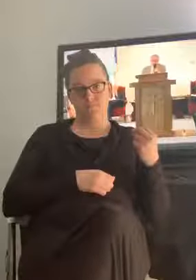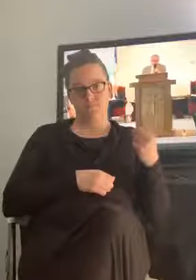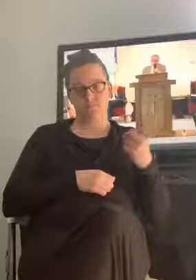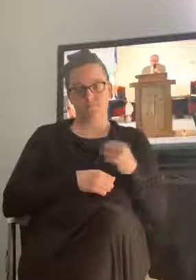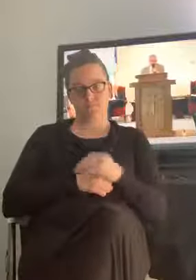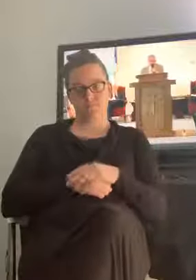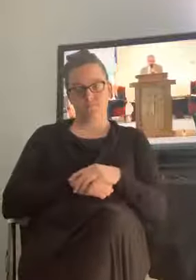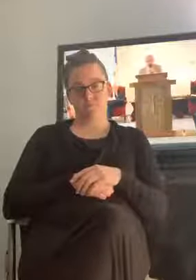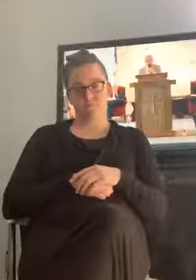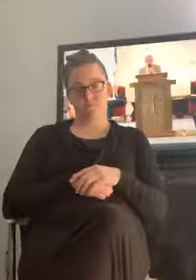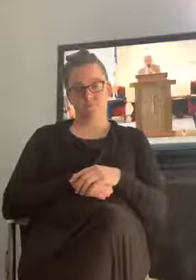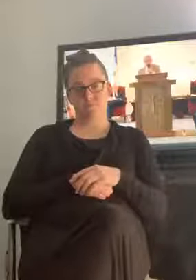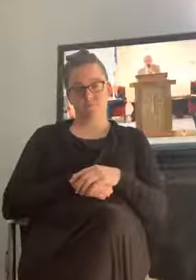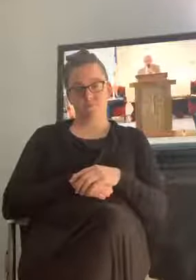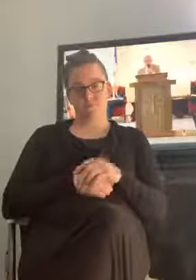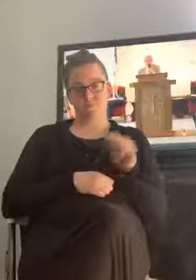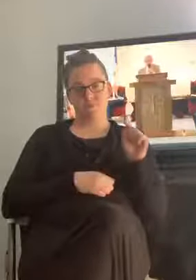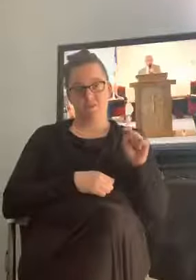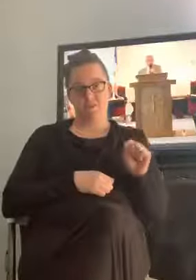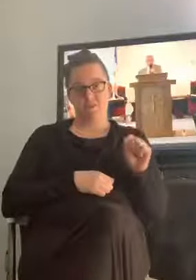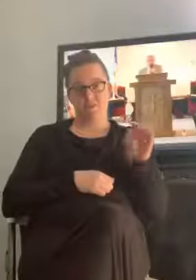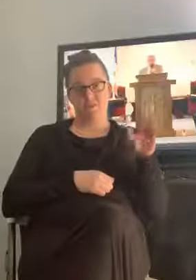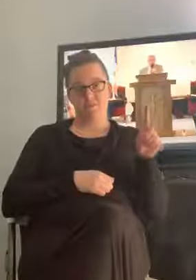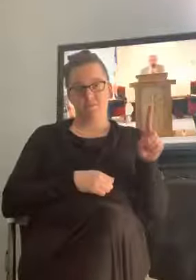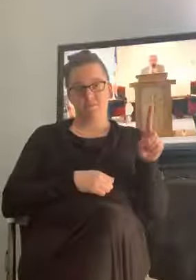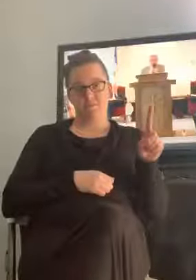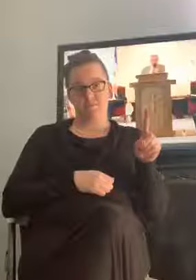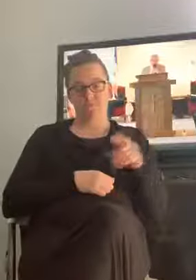And I'm going to pick up reading at verse number 1.